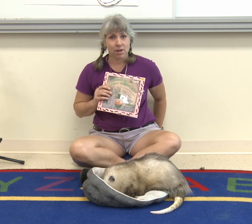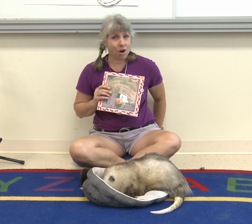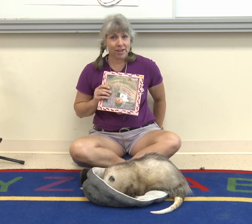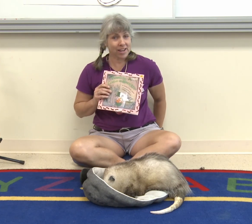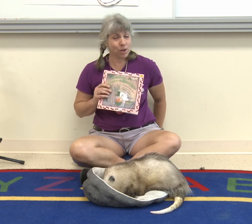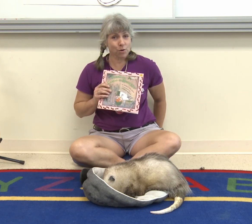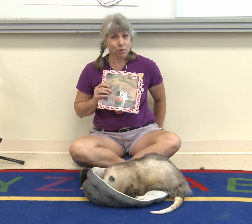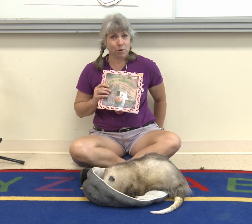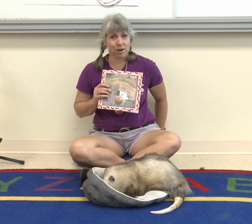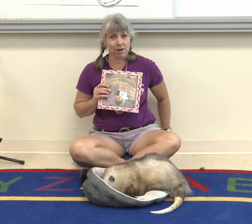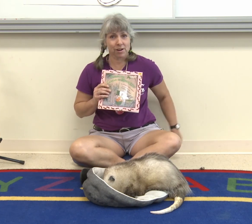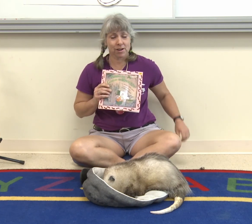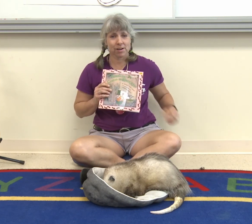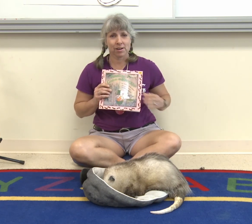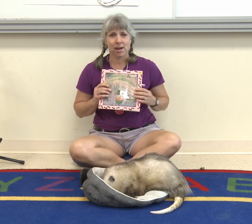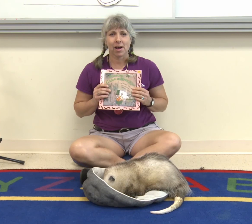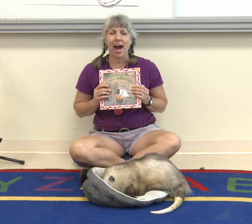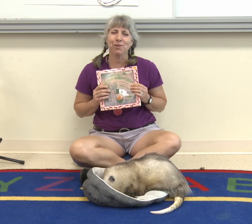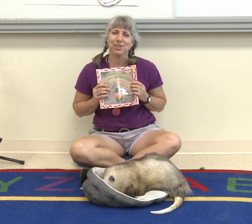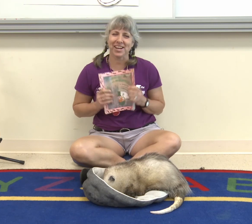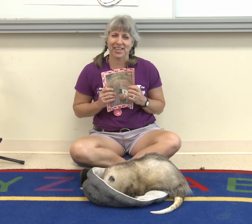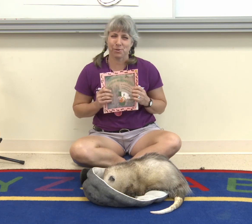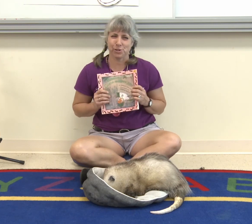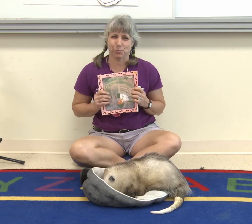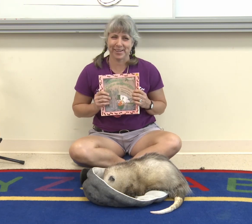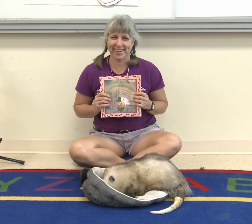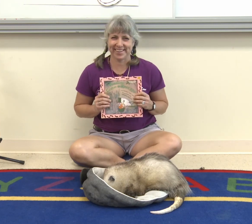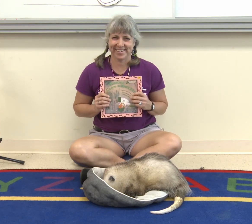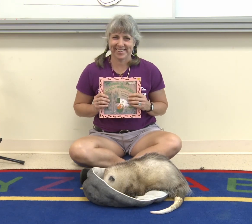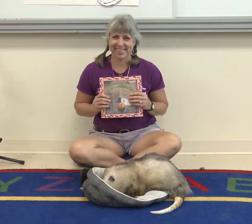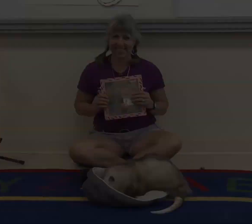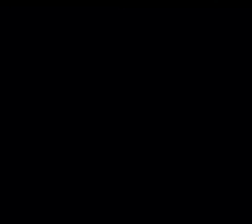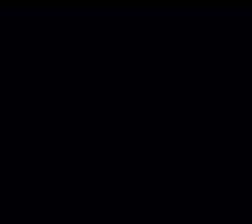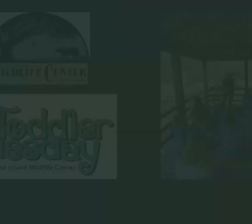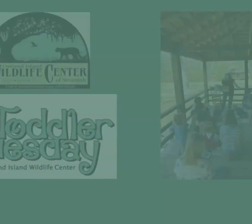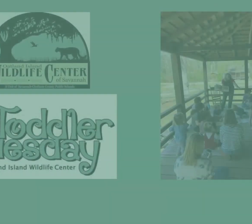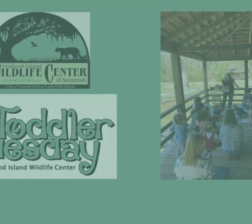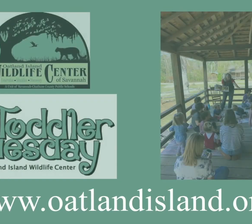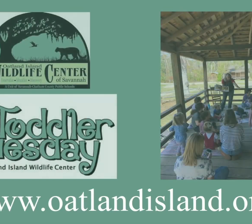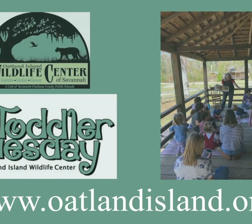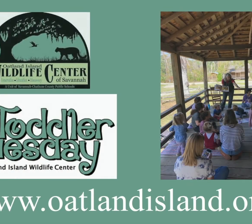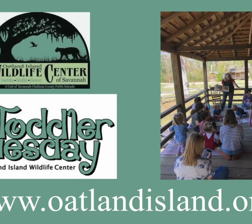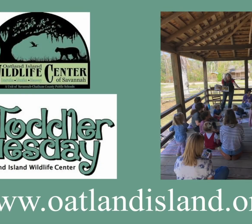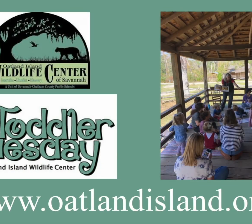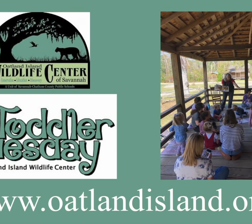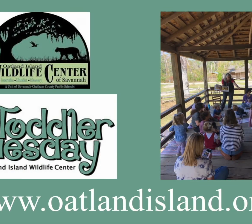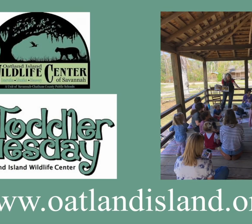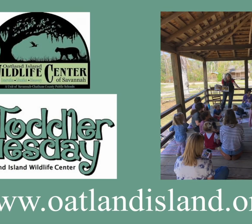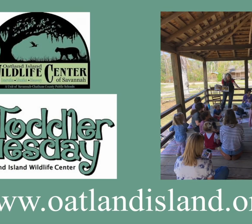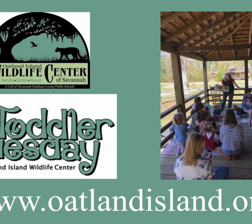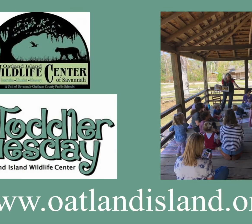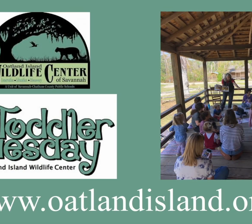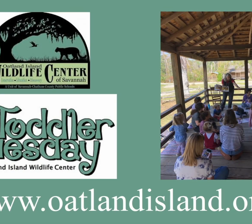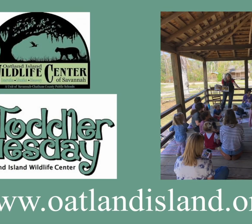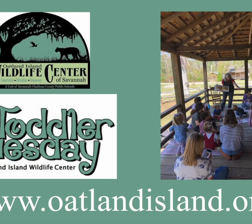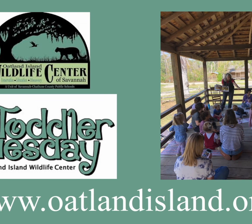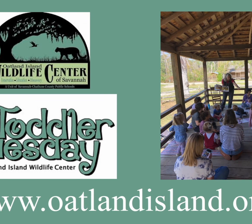knocking at your door. How lucky would you be? Thanks for watching this video edition of Toddler